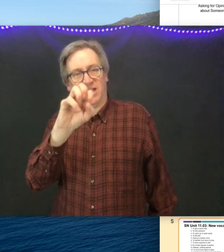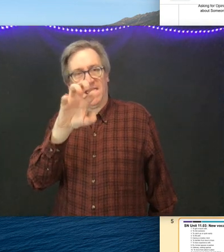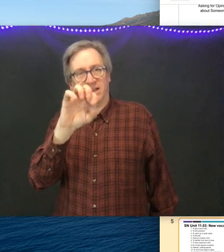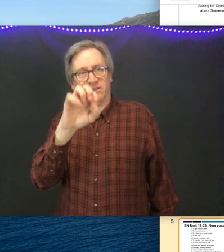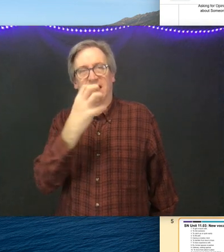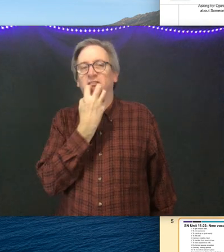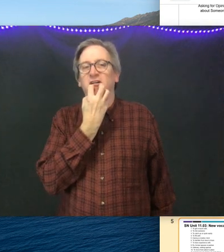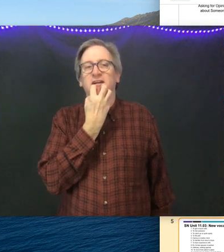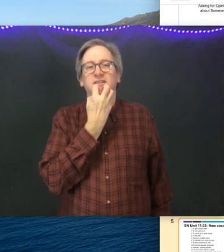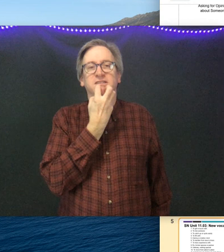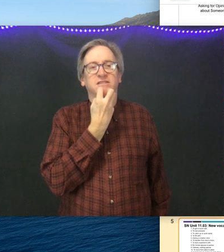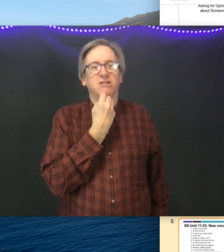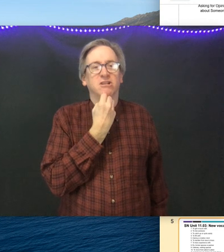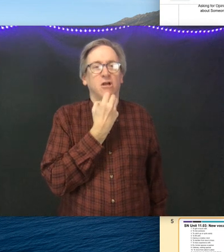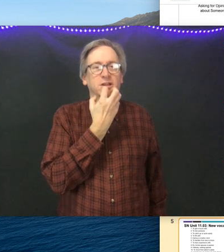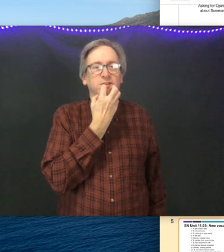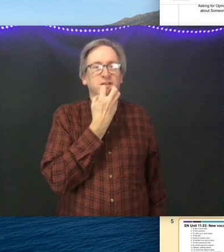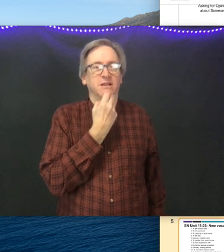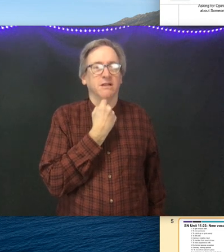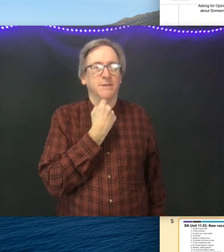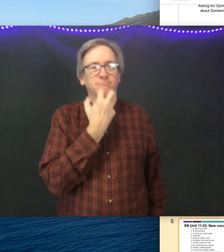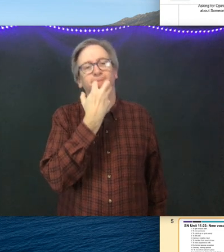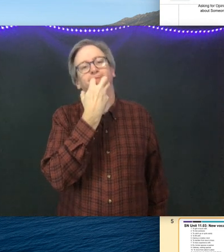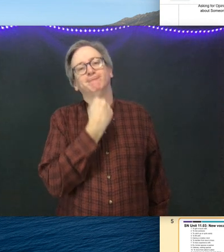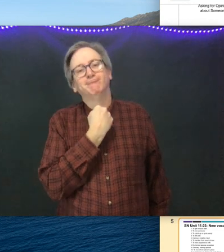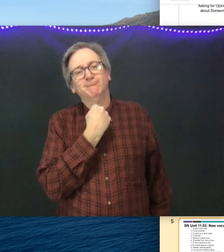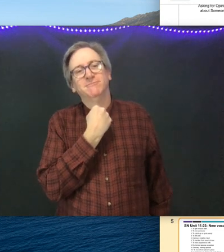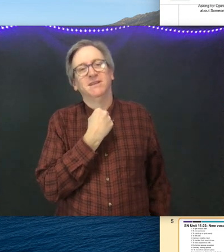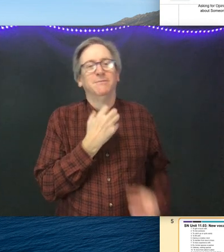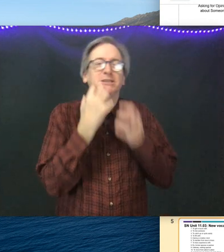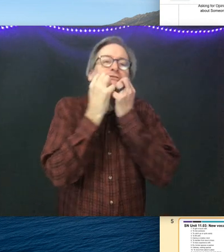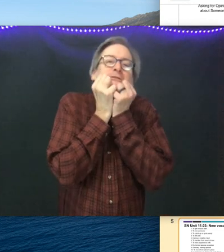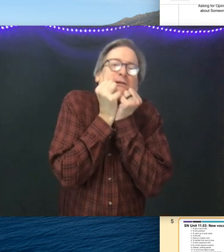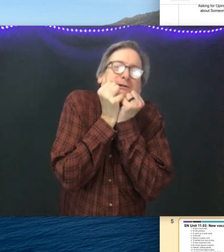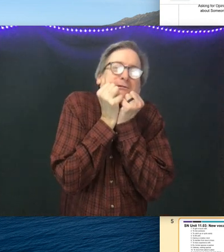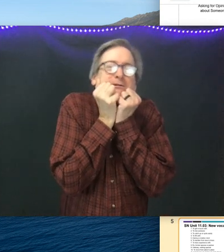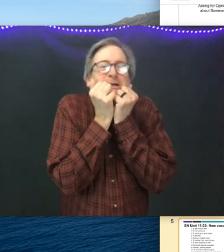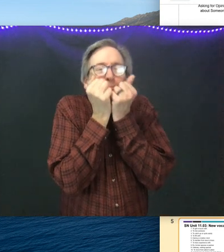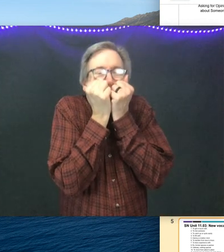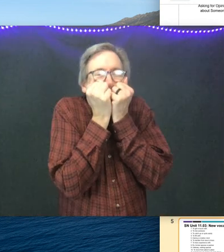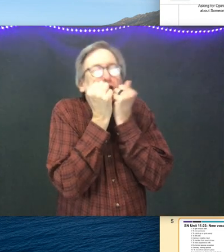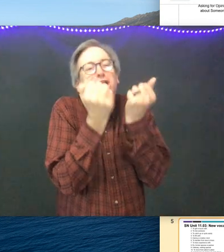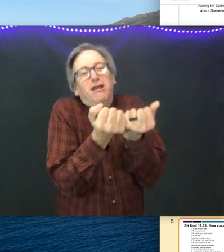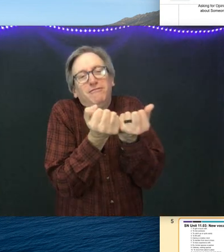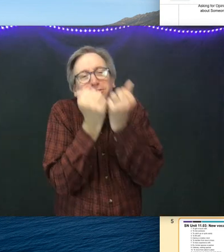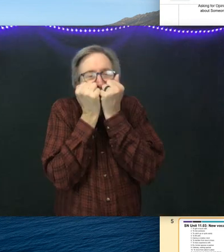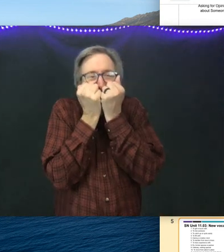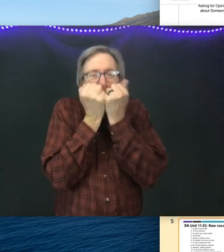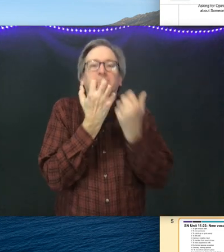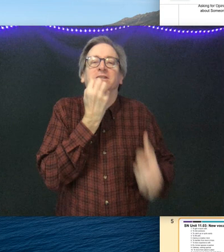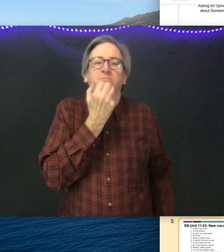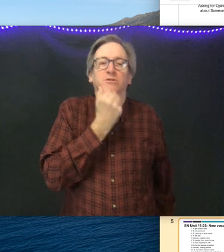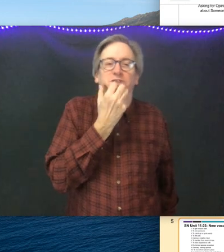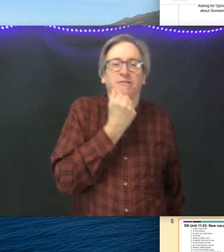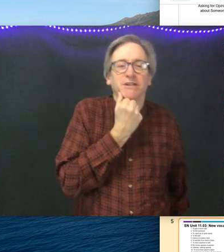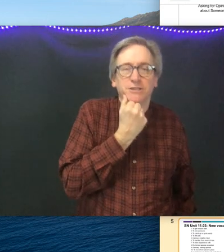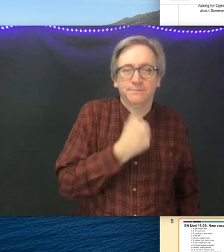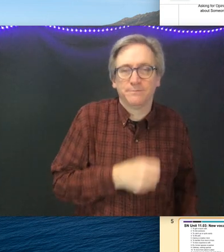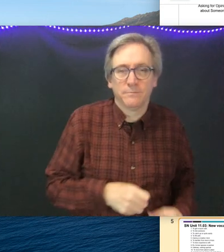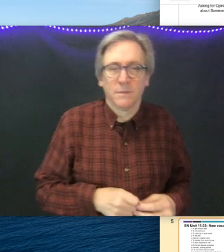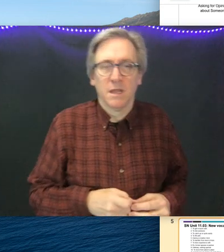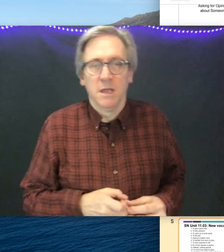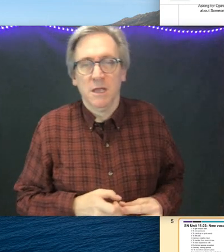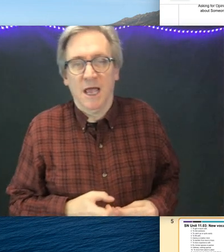just take your hand, that claw, and just claw your chin a little bit. Because you're, I love it. Right, so